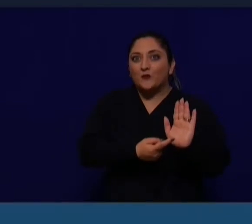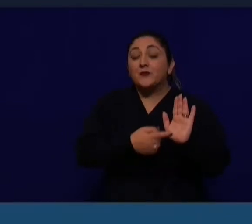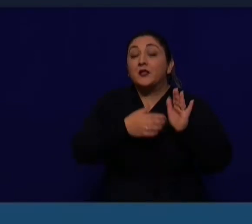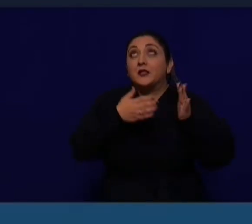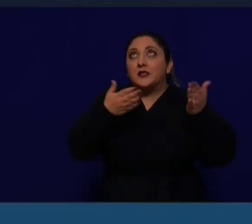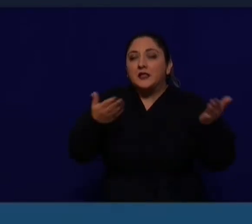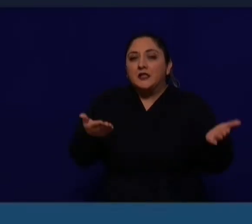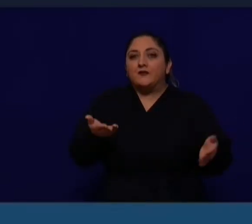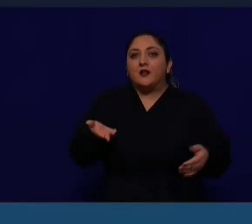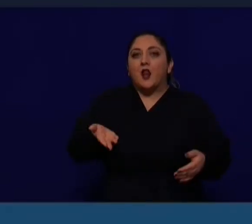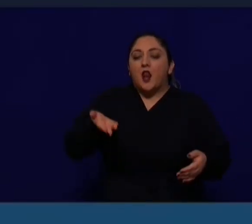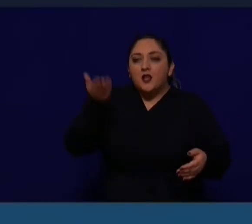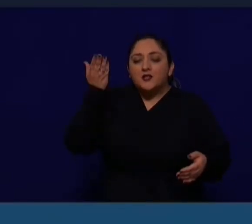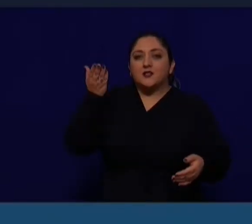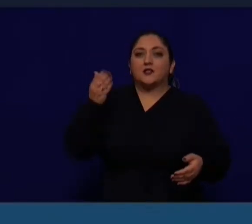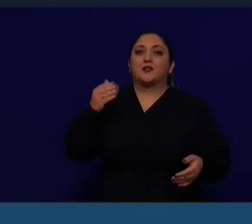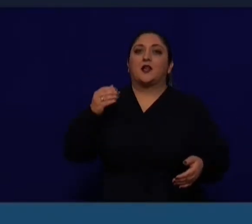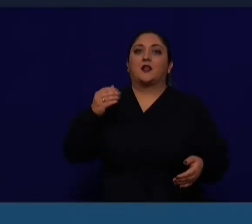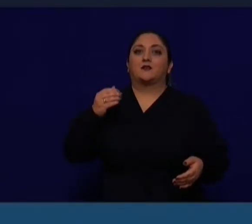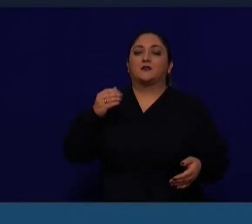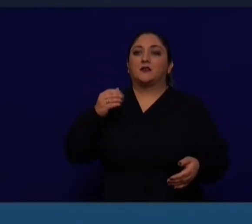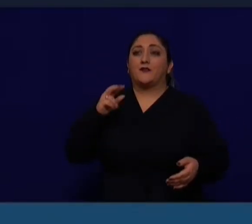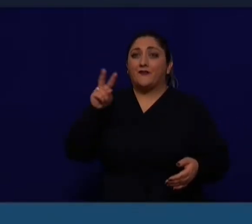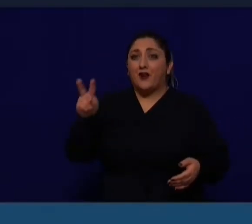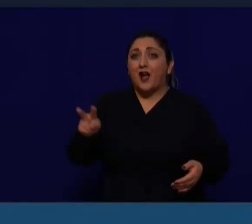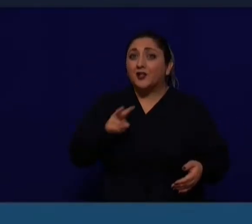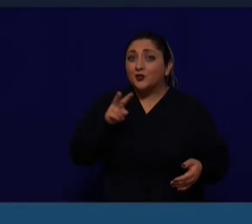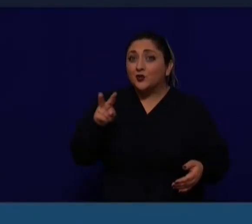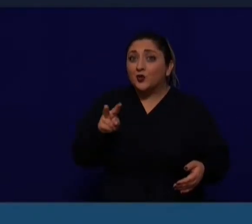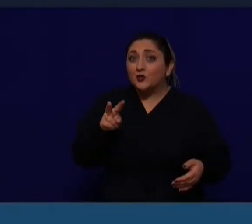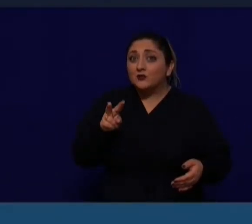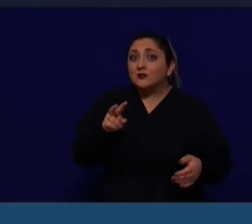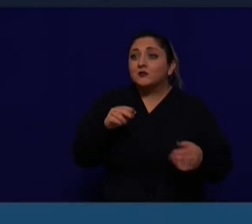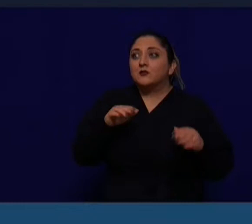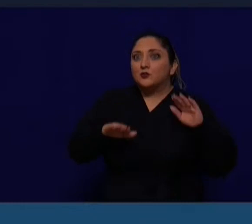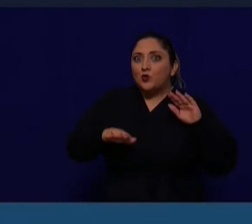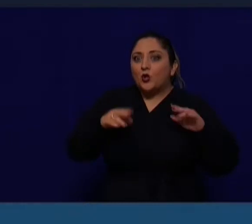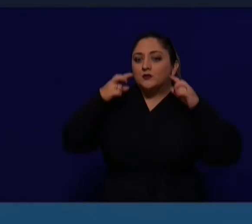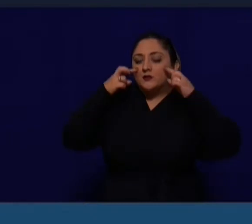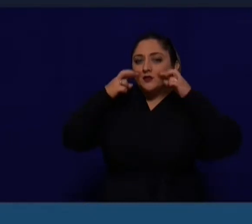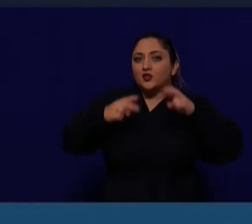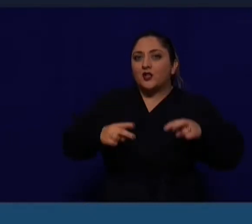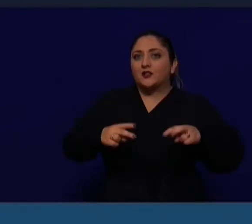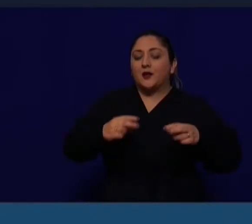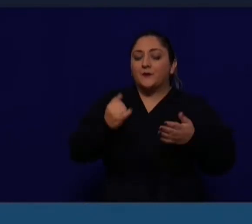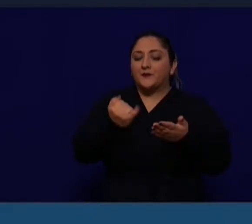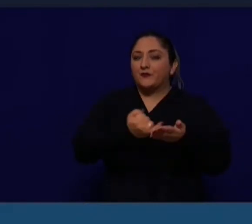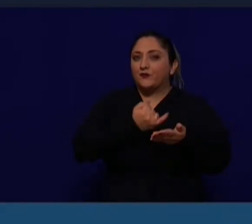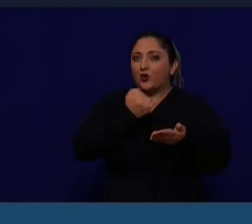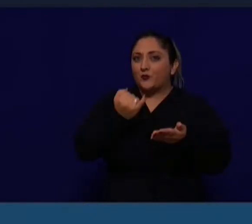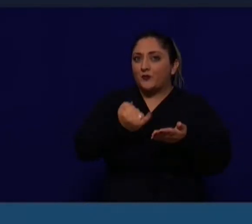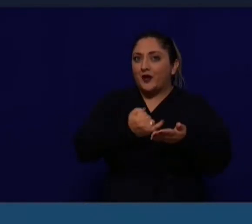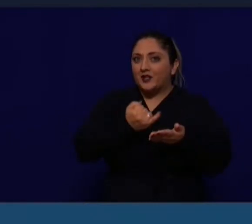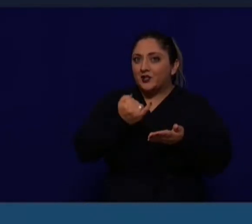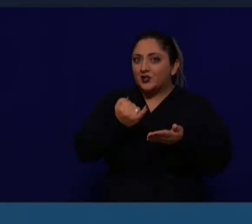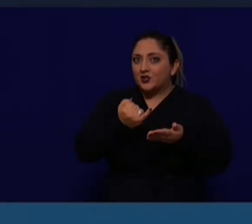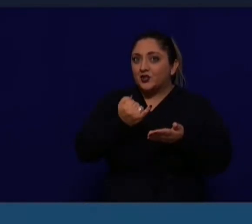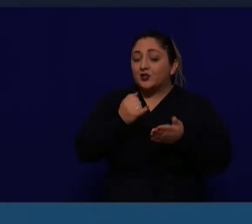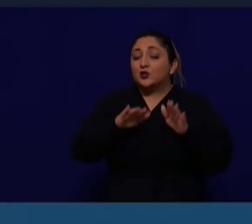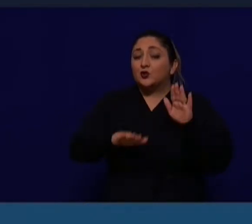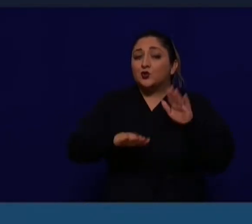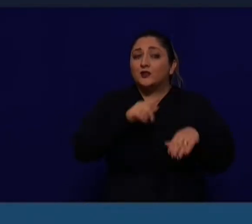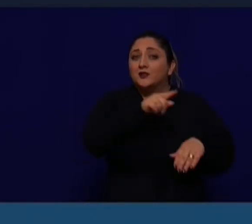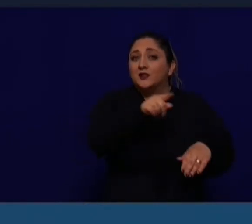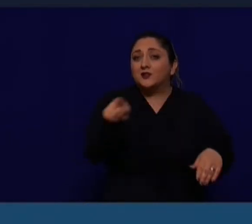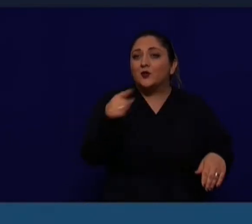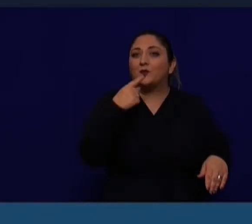ġejjin il-maġġor parti tal-każijiet skont l-investigazzjoni li jkollna aħna. Dan hija d-data toħroġ minn dak li tuna intom. Ġifieri aħna